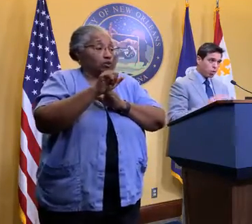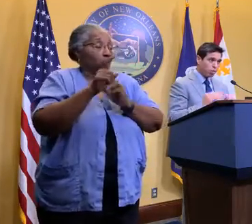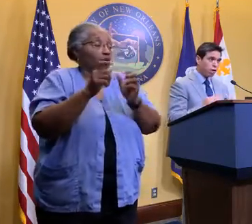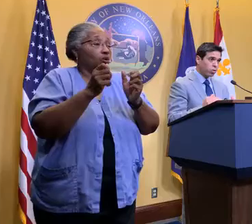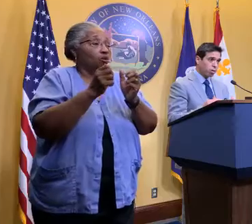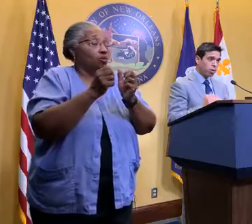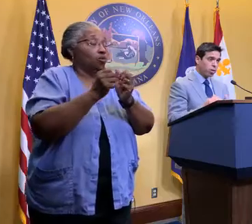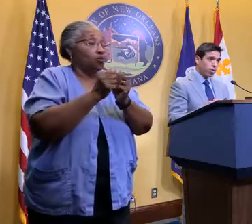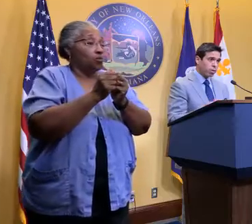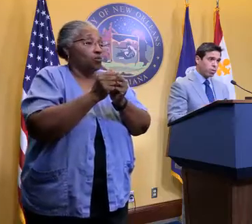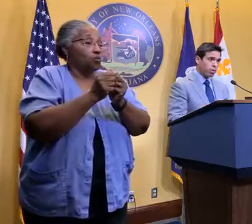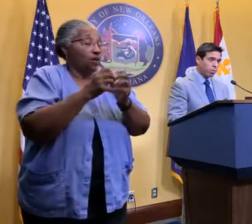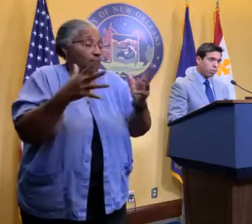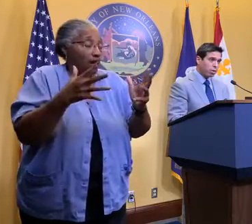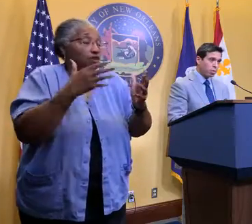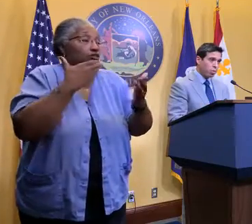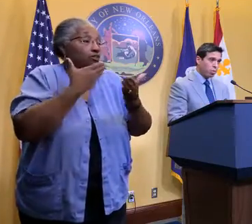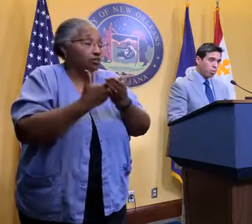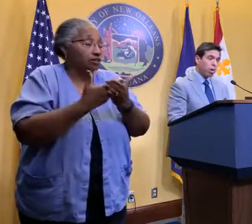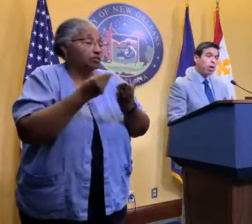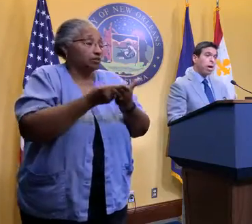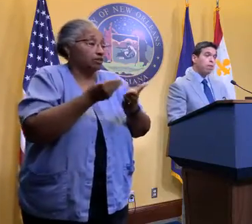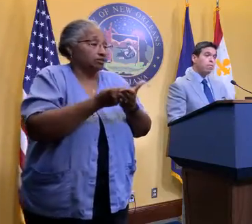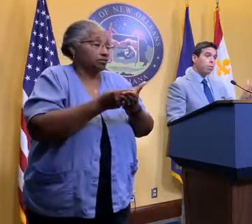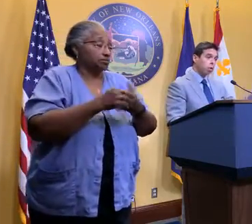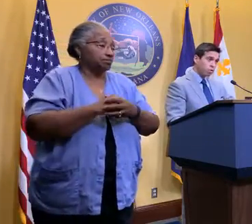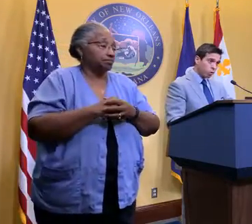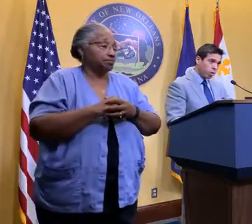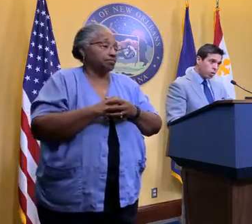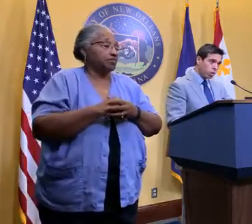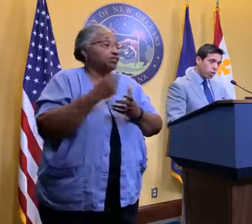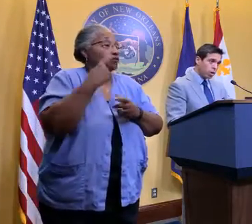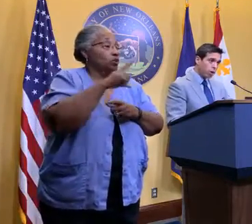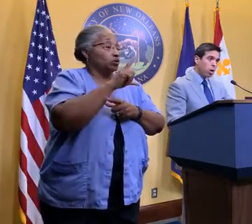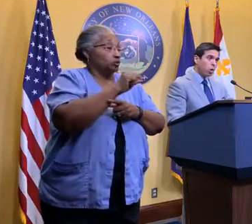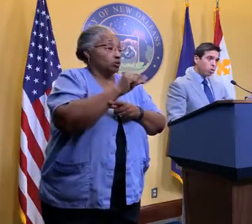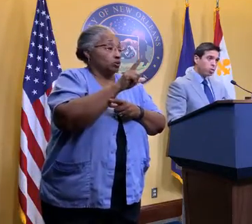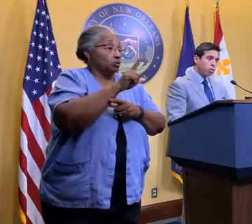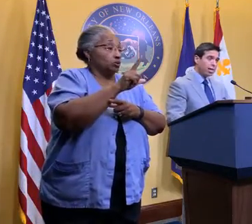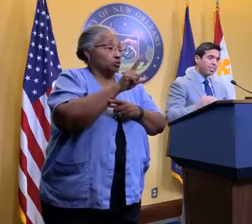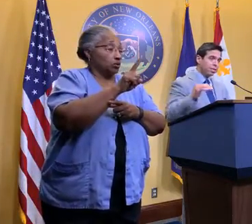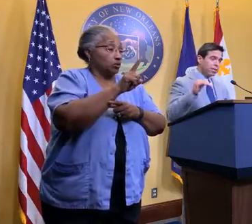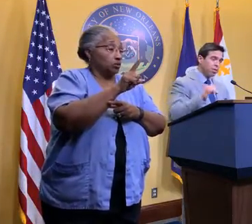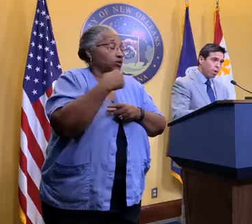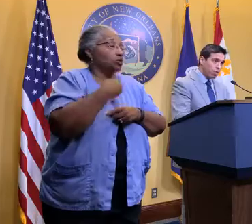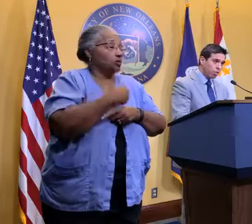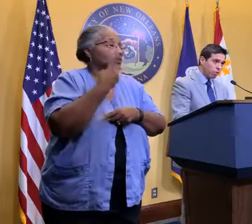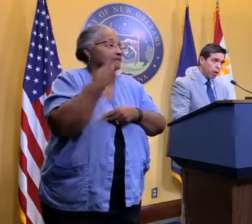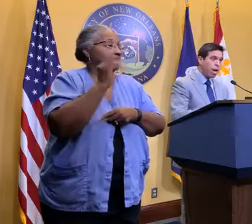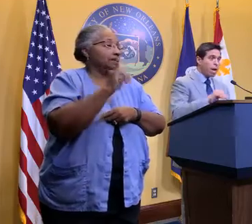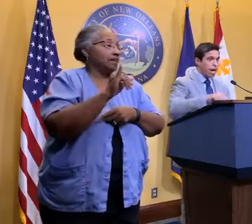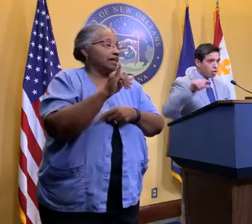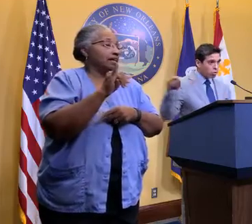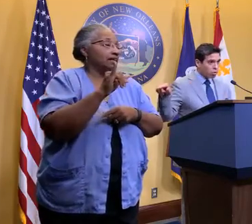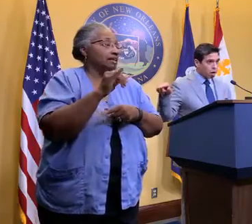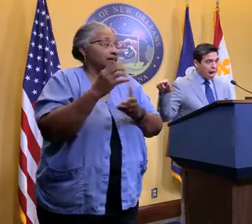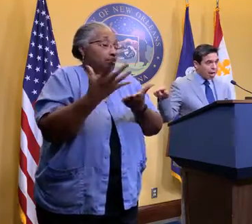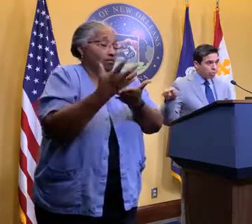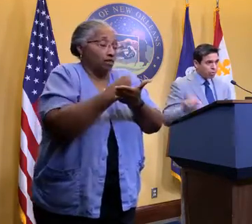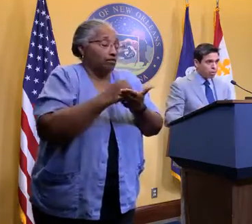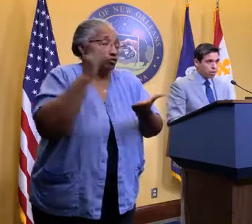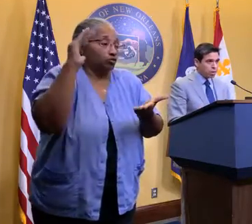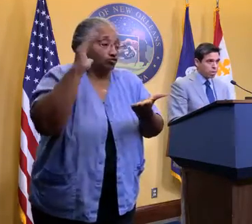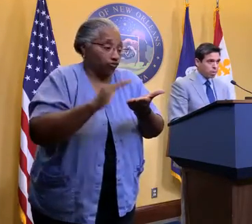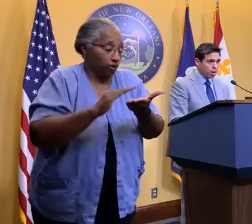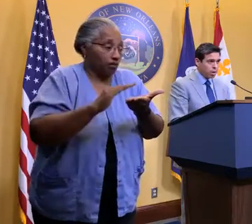budget. It's the structure and the integrity of the budget that makes it so important. And for 2021, we'll see that significant revenue drop, as you